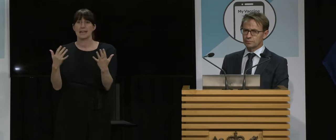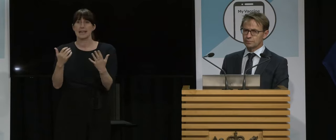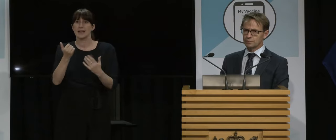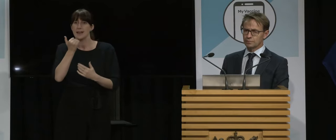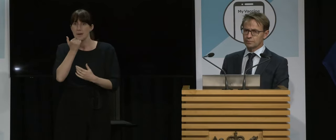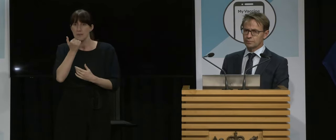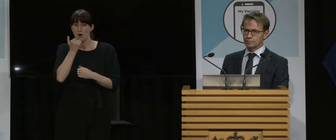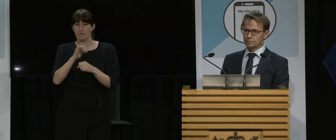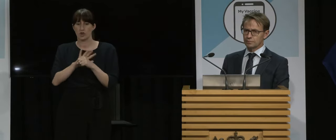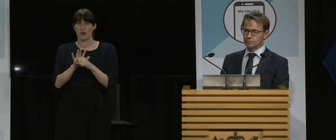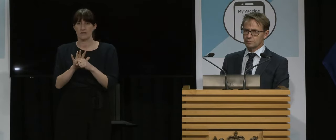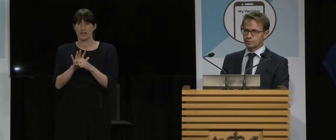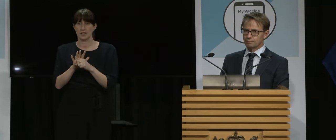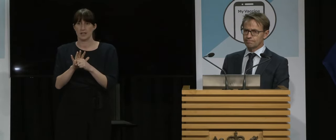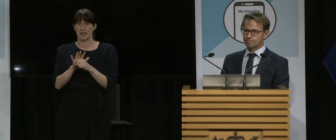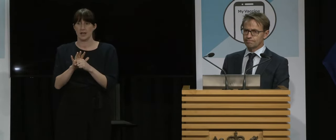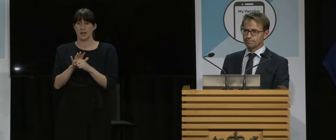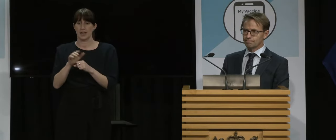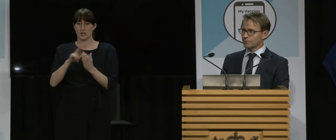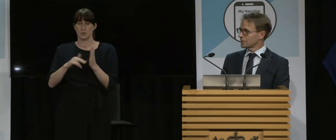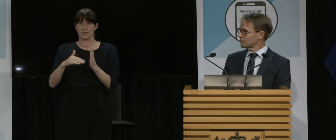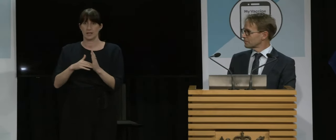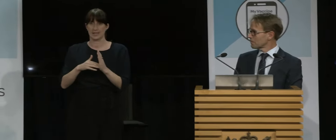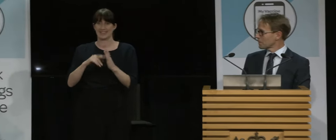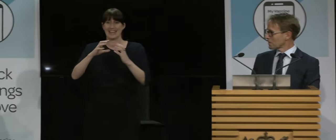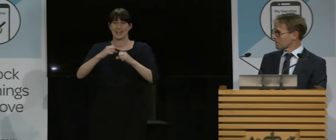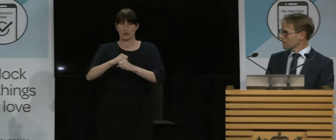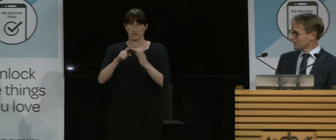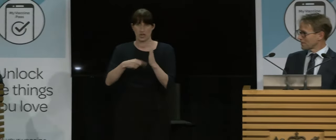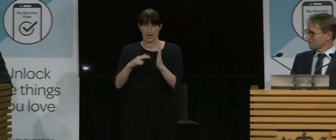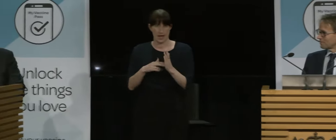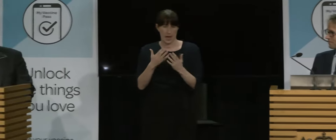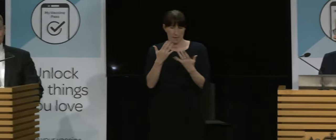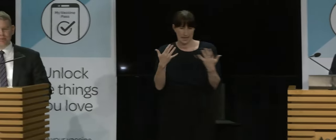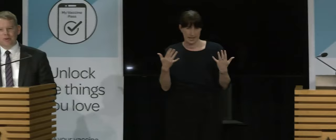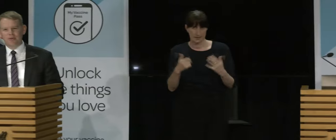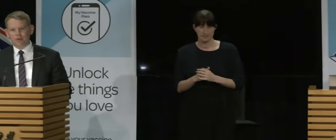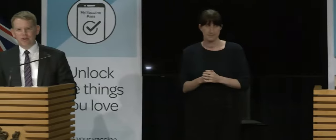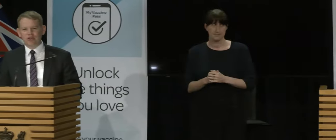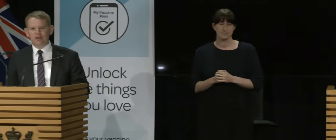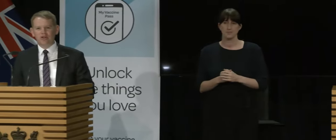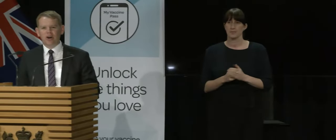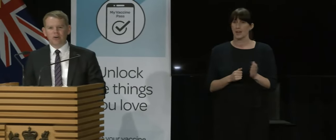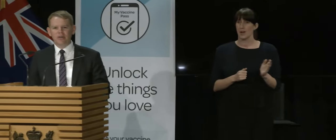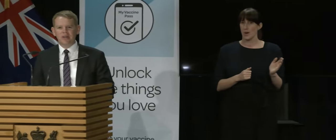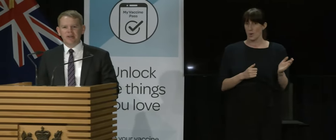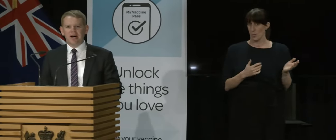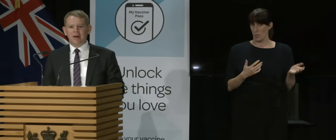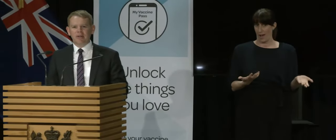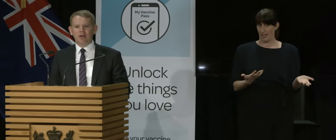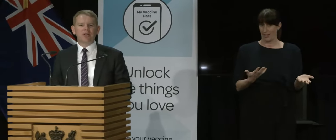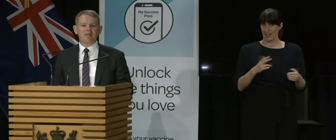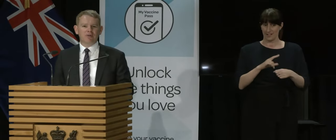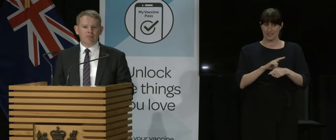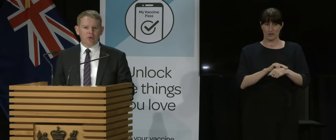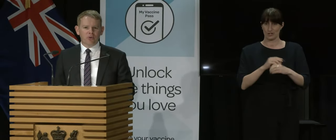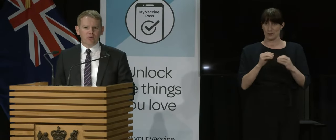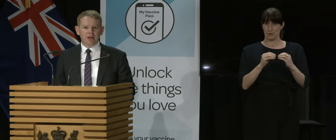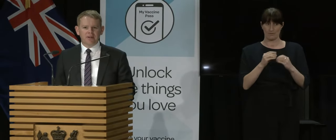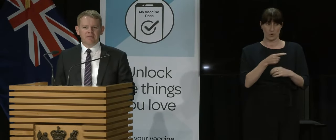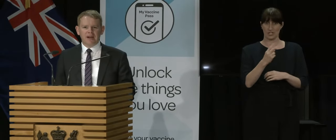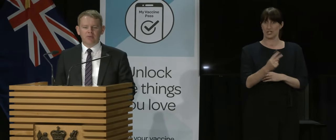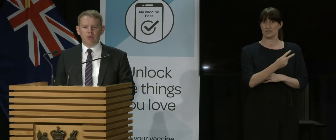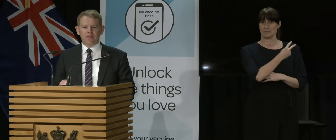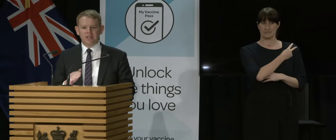have in New Zealand by the end of January? Well, the modelling, as Dr Bloomfield has just showed, is only ever a